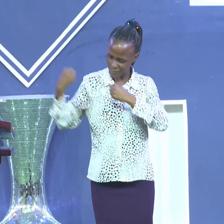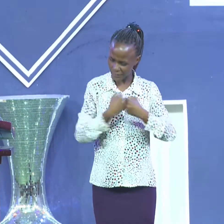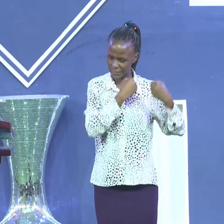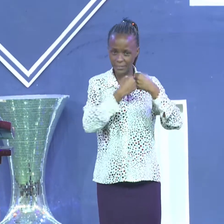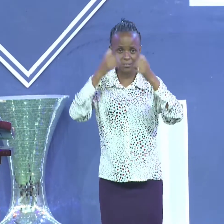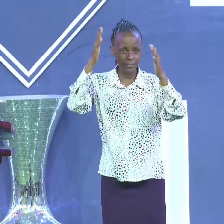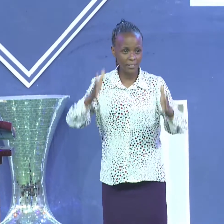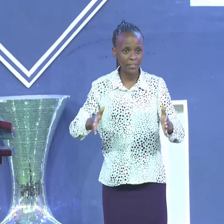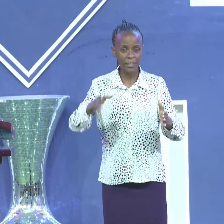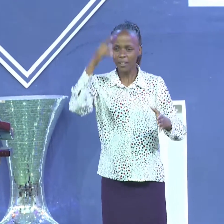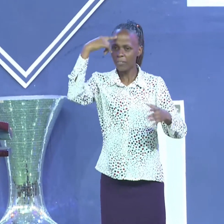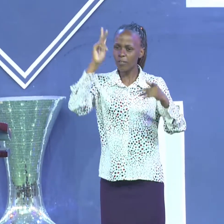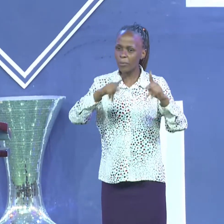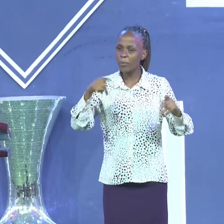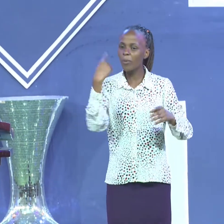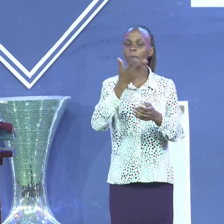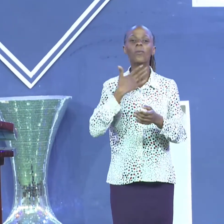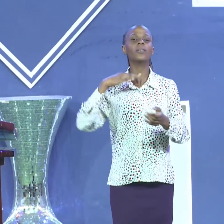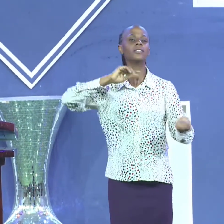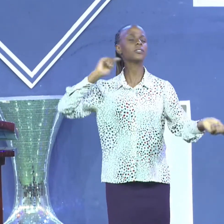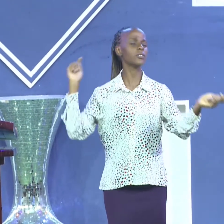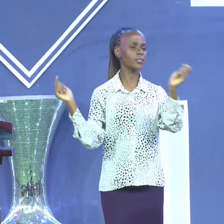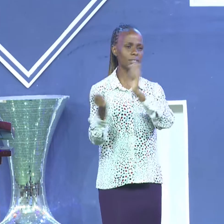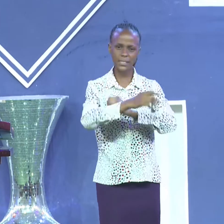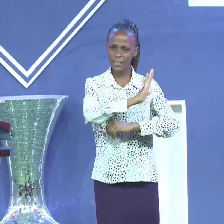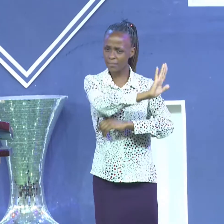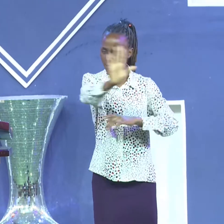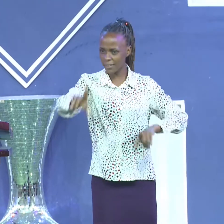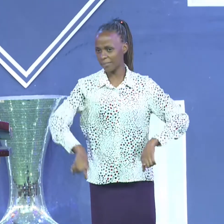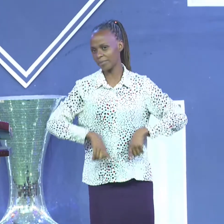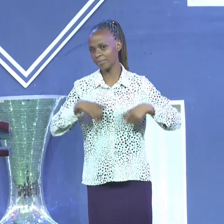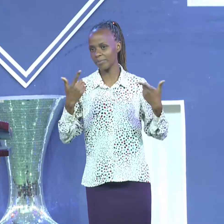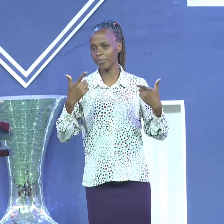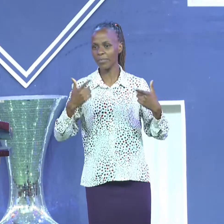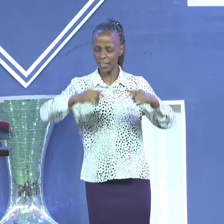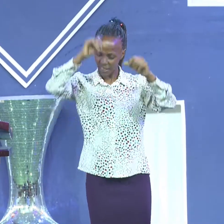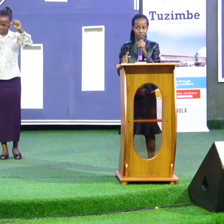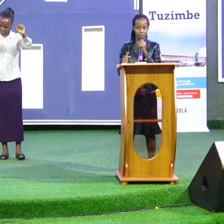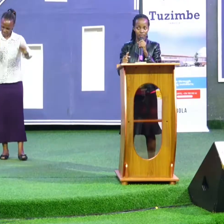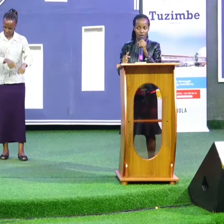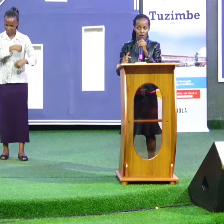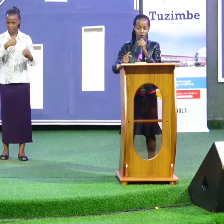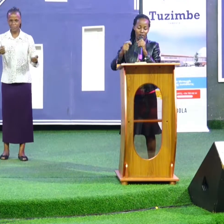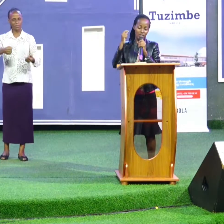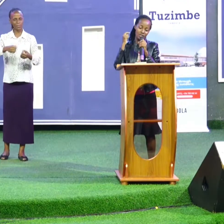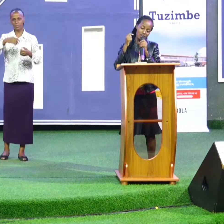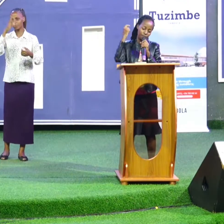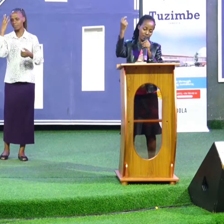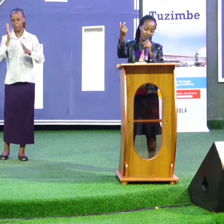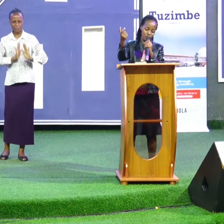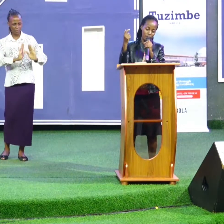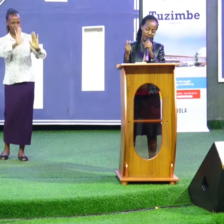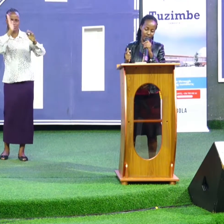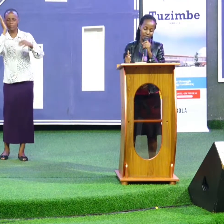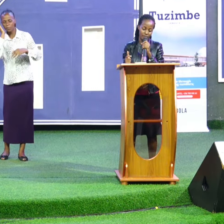the fighters. Kino ky'abantu abaagala okukyusa obulamu. It's for those people who want to transform their lives. Tosobola kubeera ng'olese obuliri bwo. You cannot have